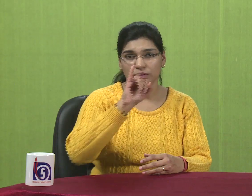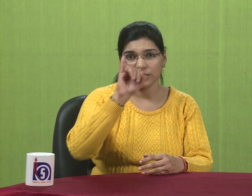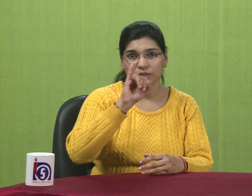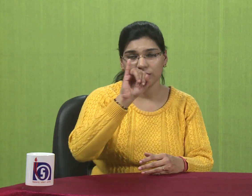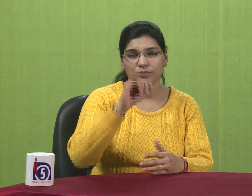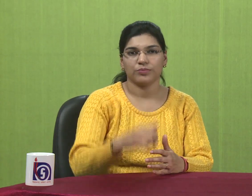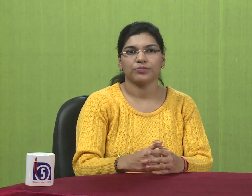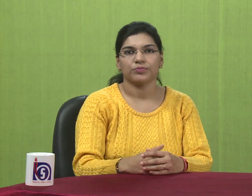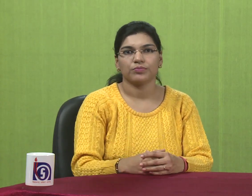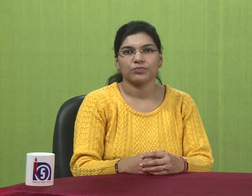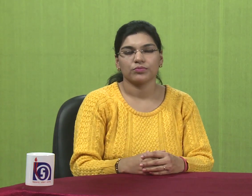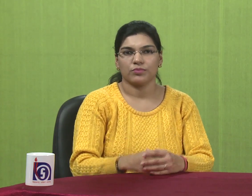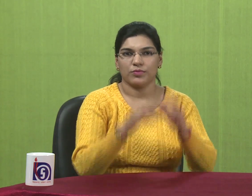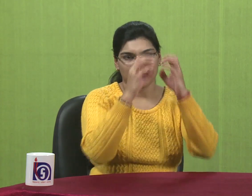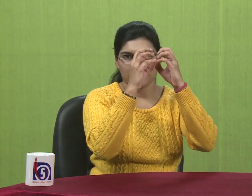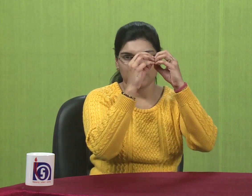Sixth is subscript.